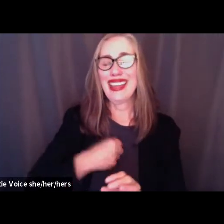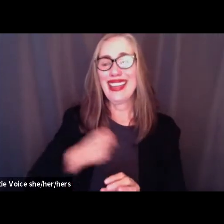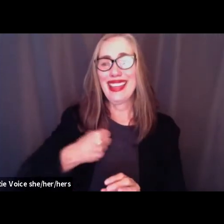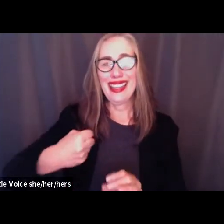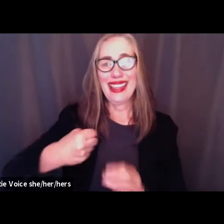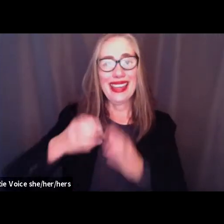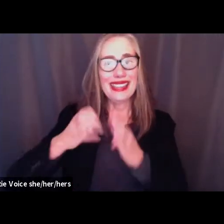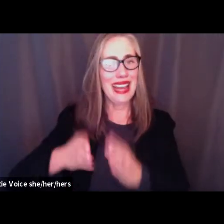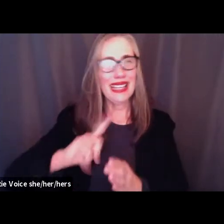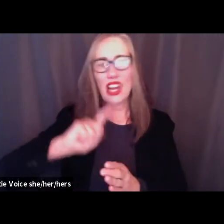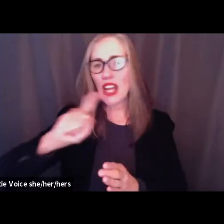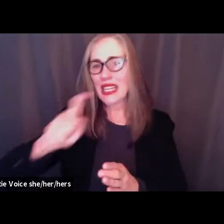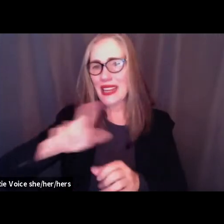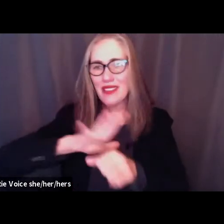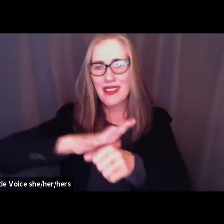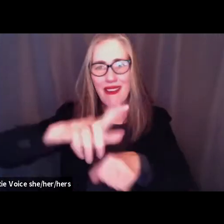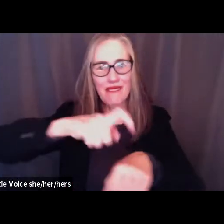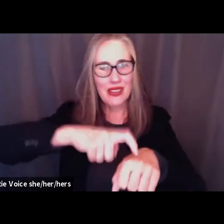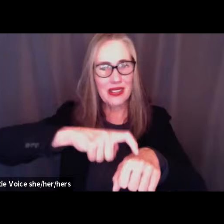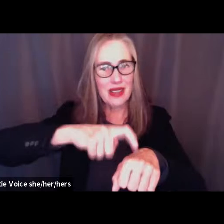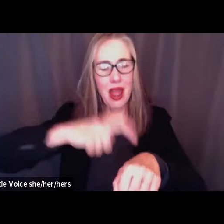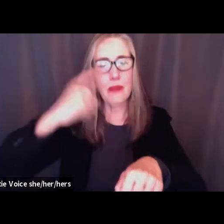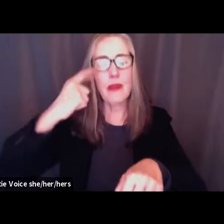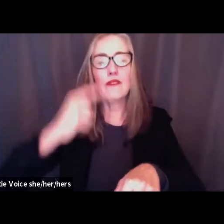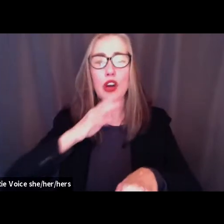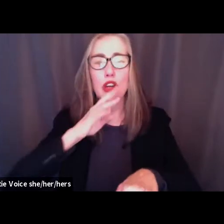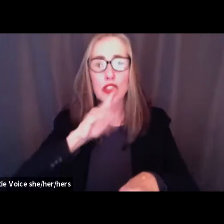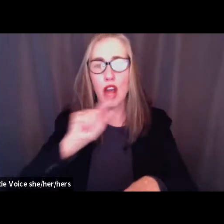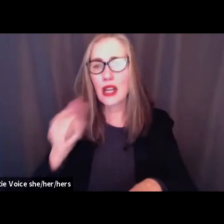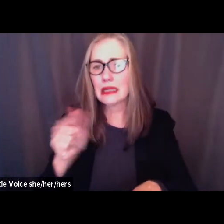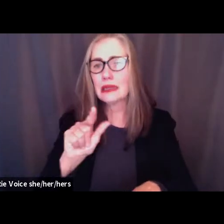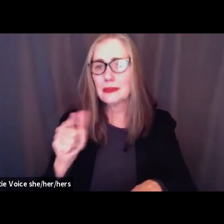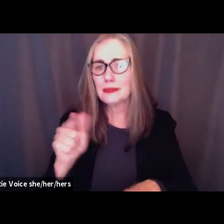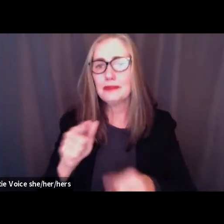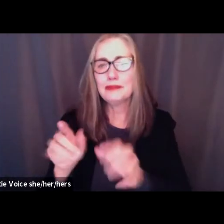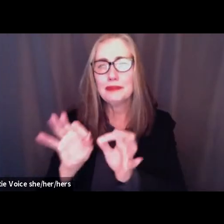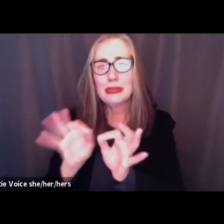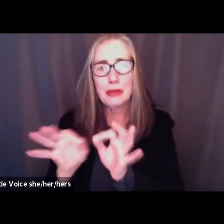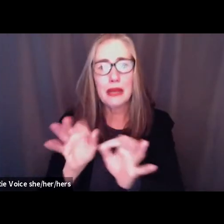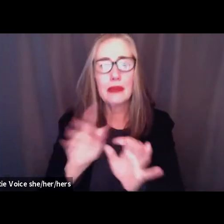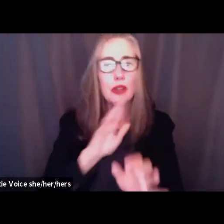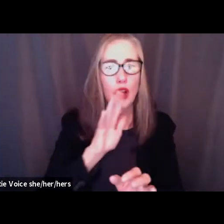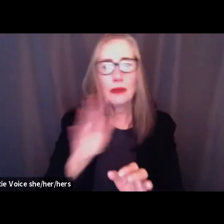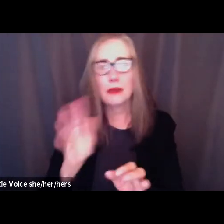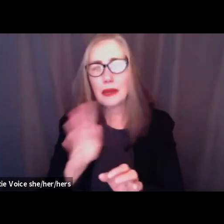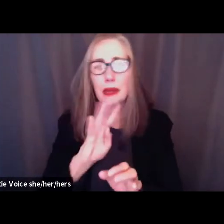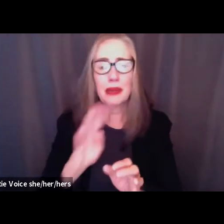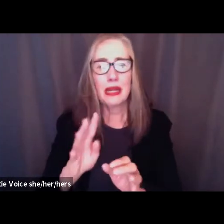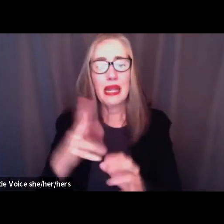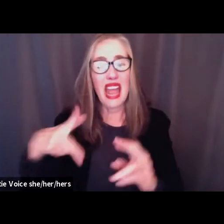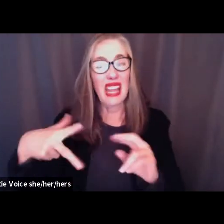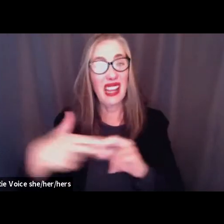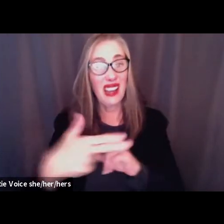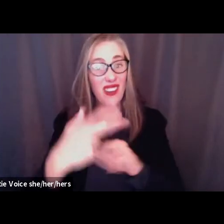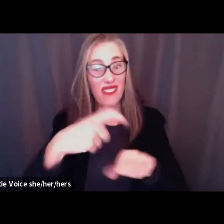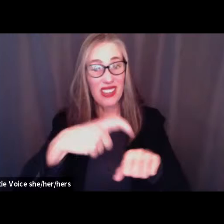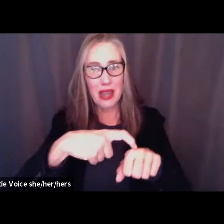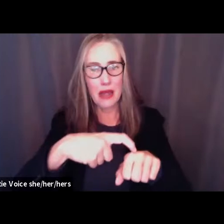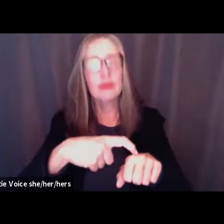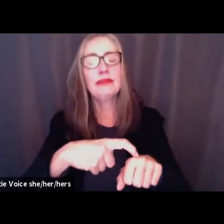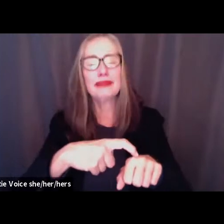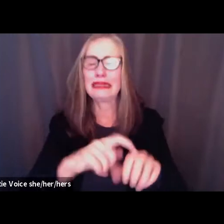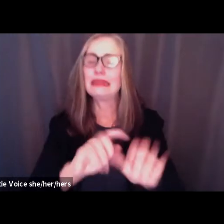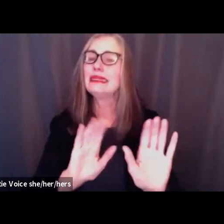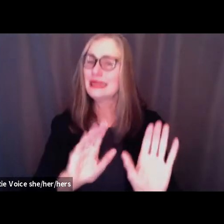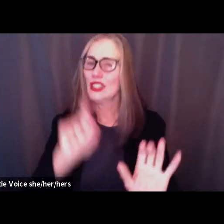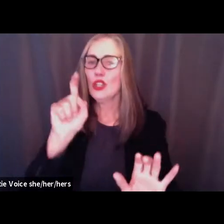not given sufficient time and was cut off, we certainly should ensure that we give